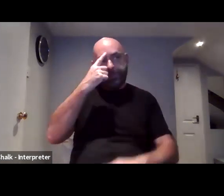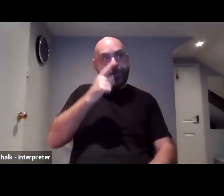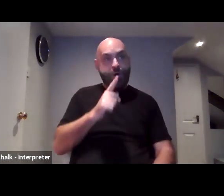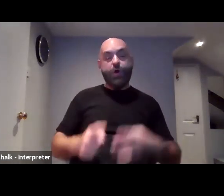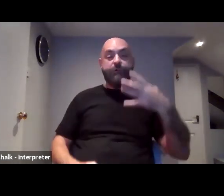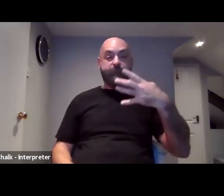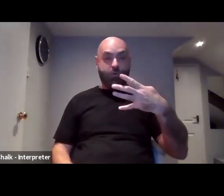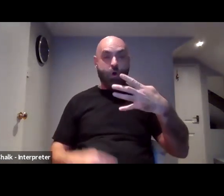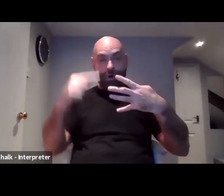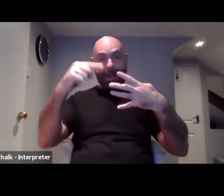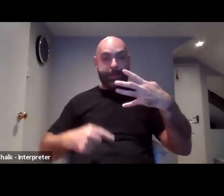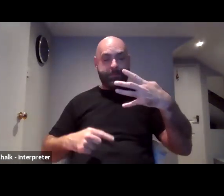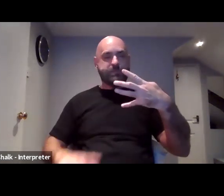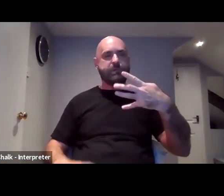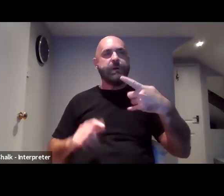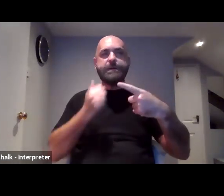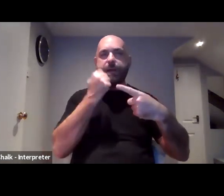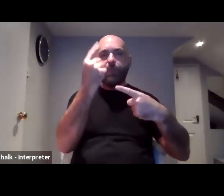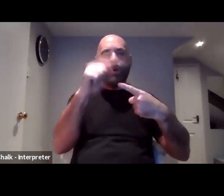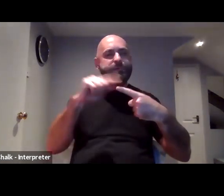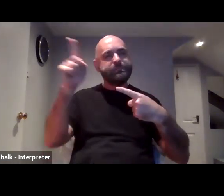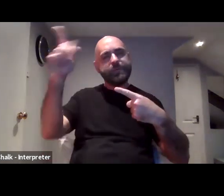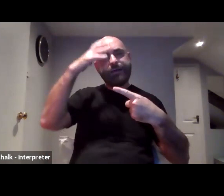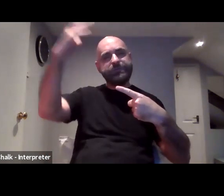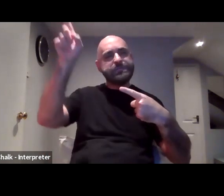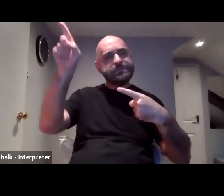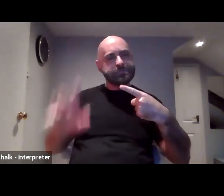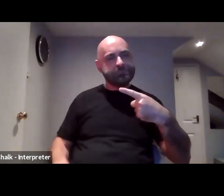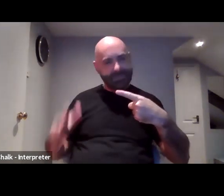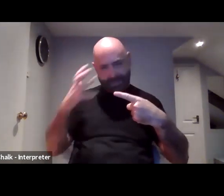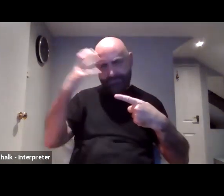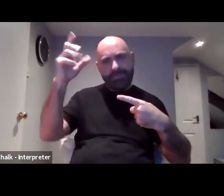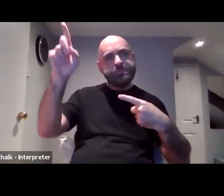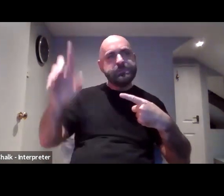4 elements. And the first was governance.